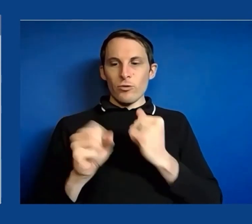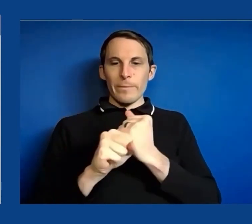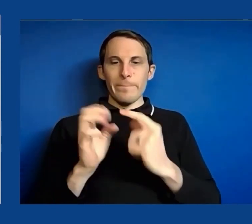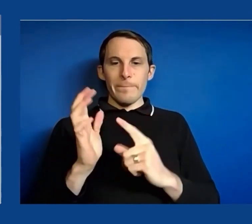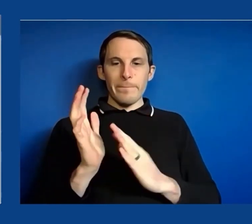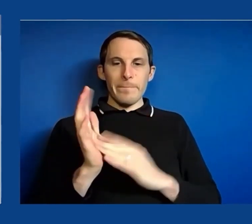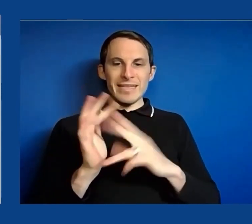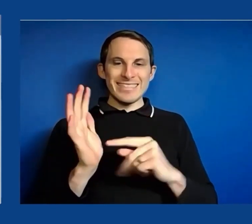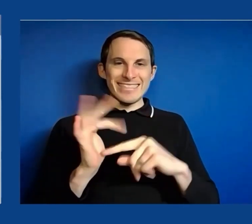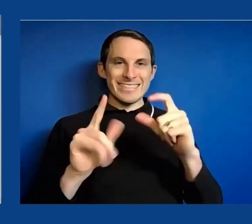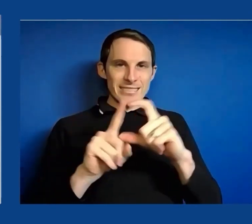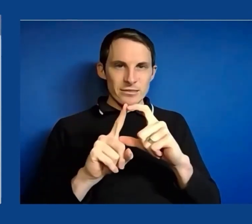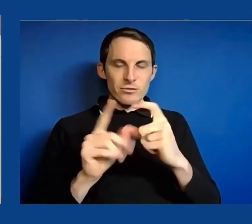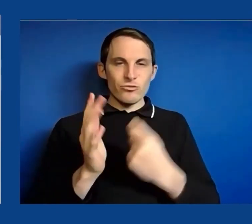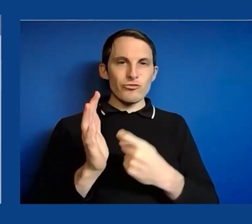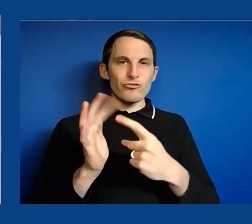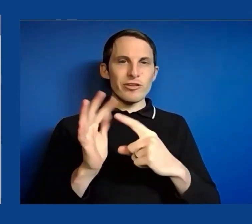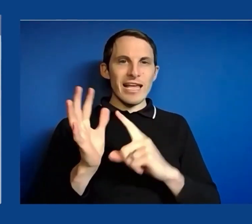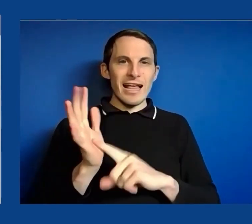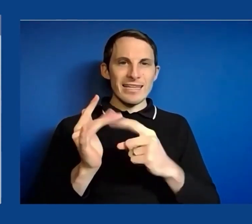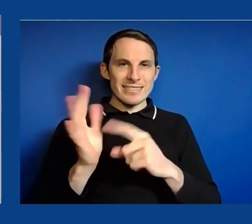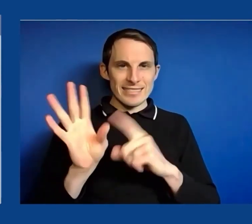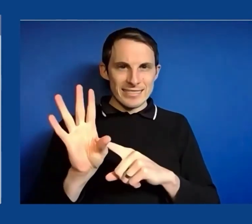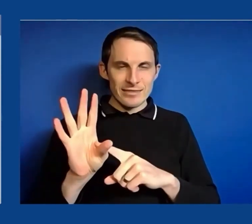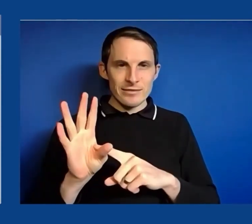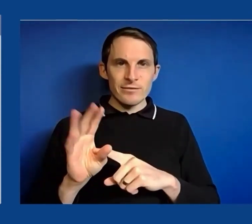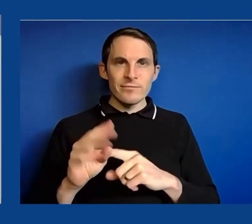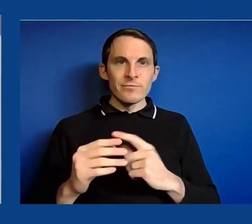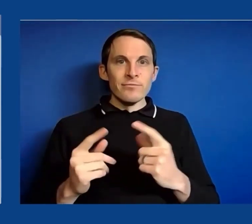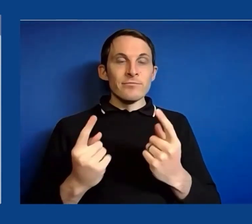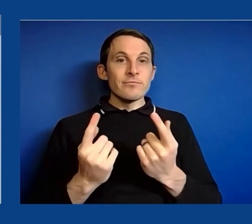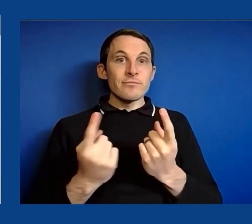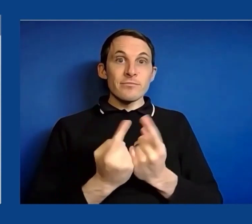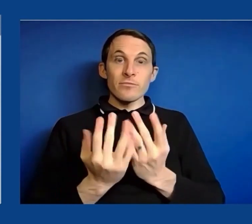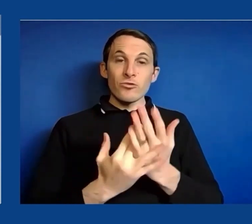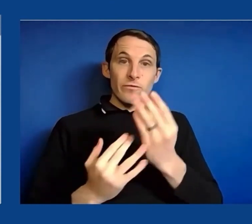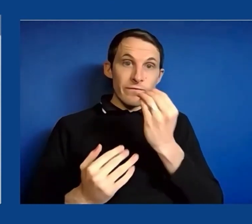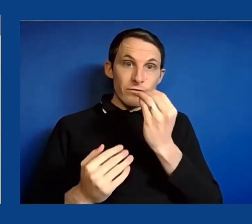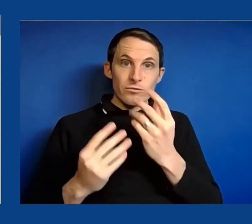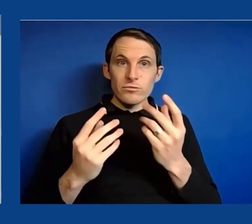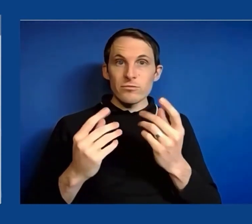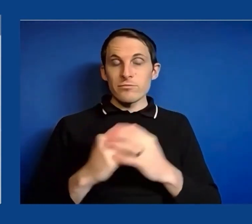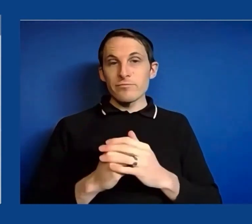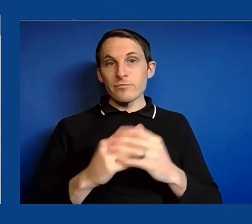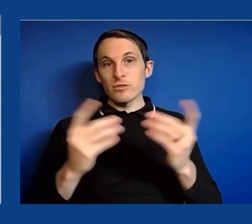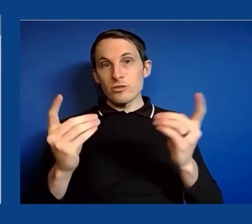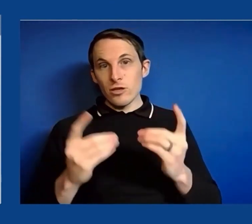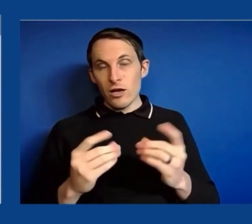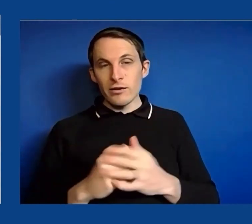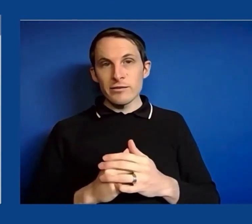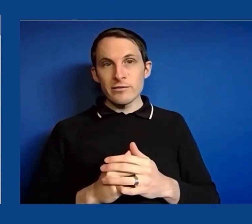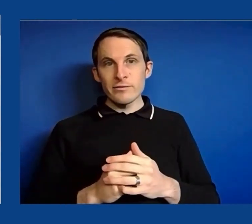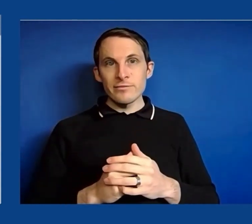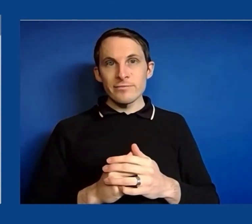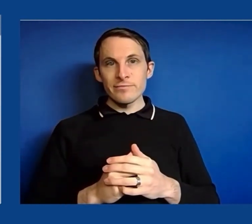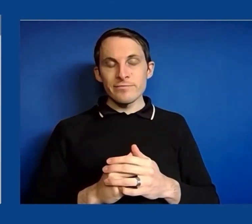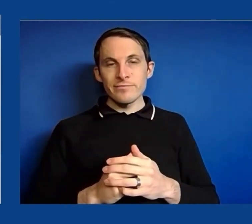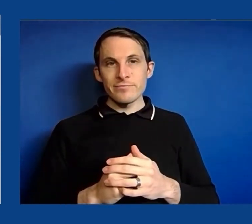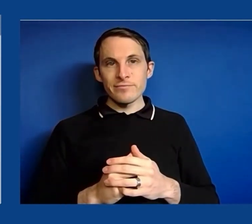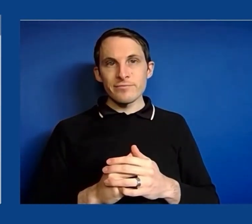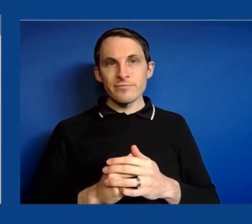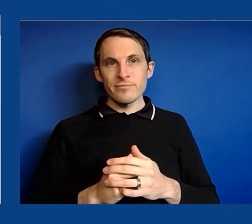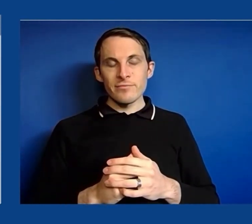things which I love learning through, design with which I'm loving too as well.